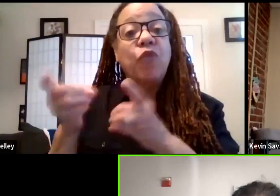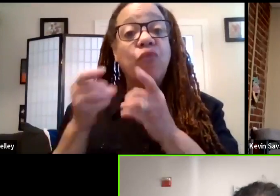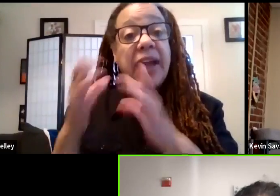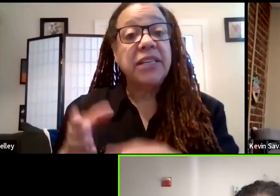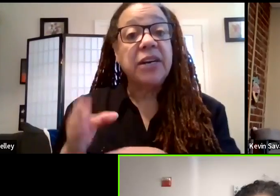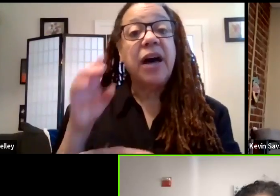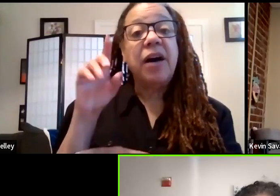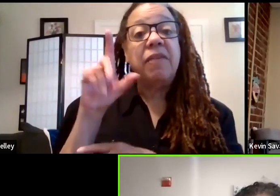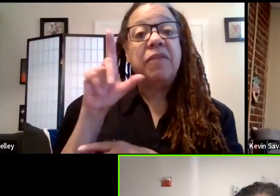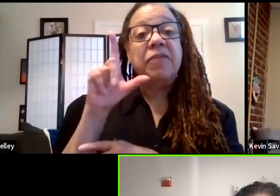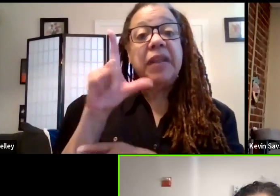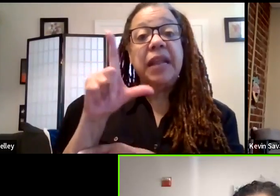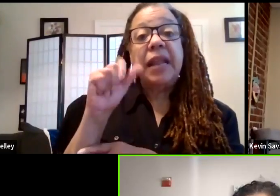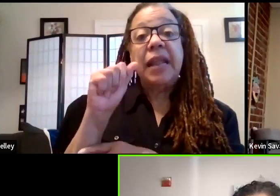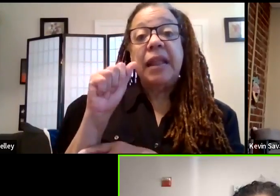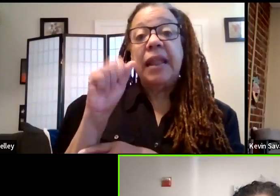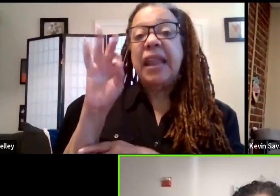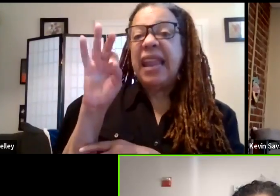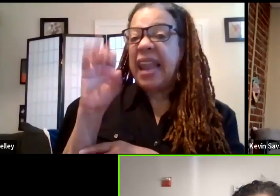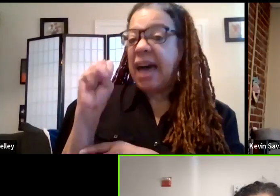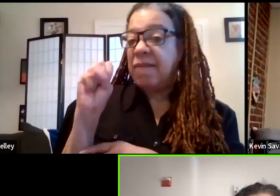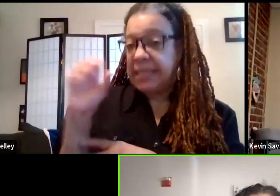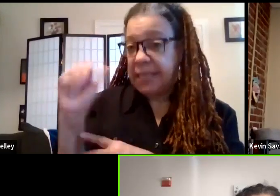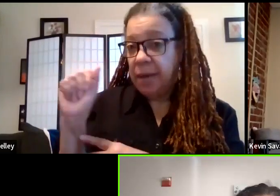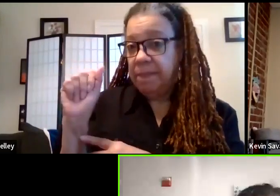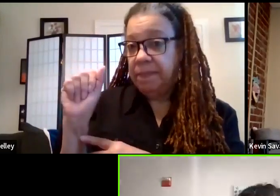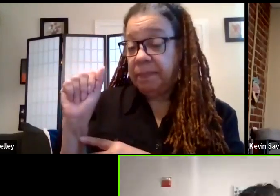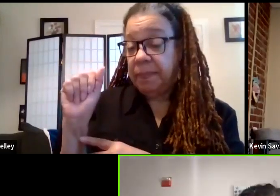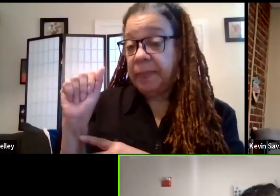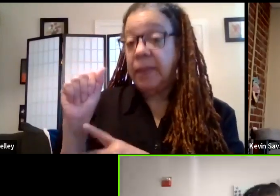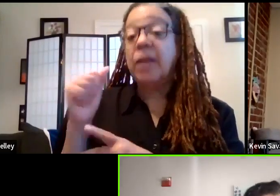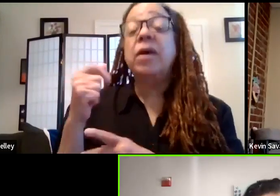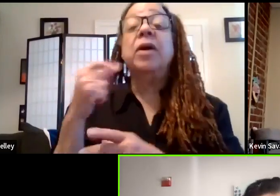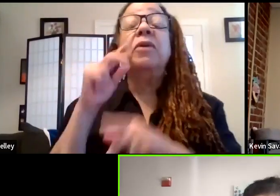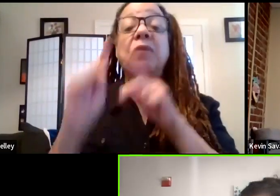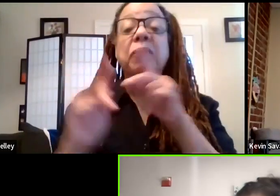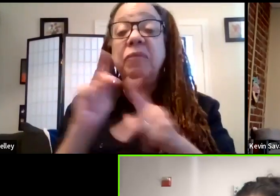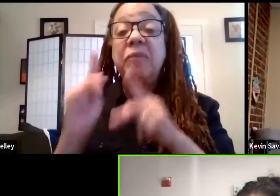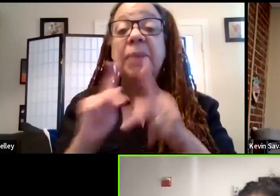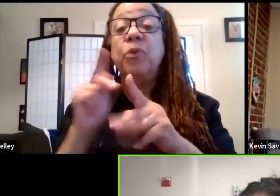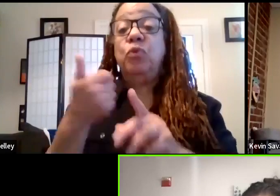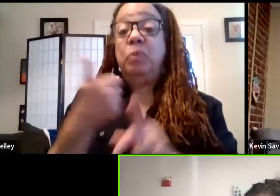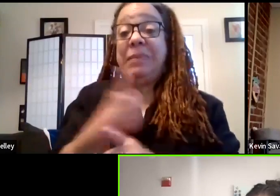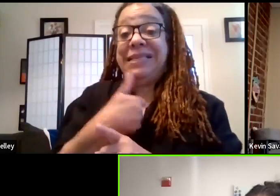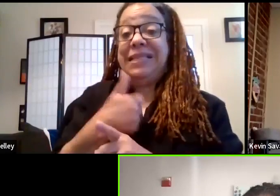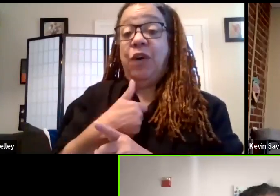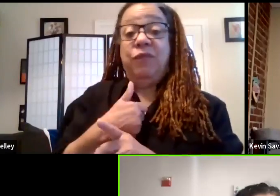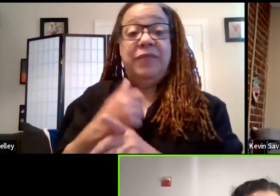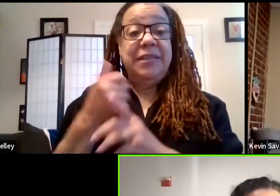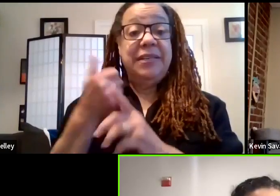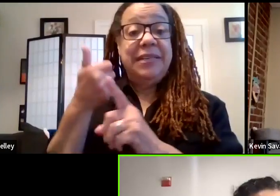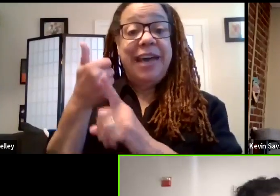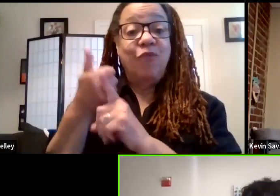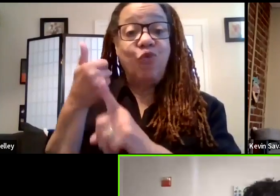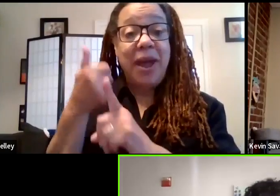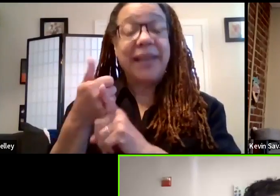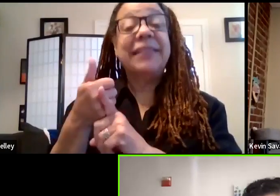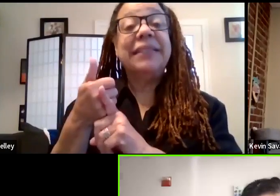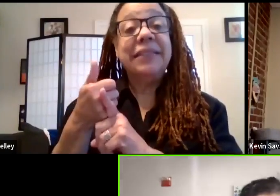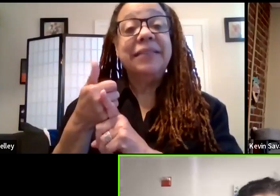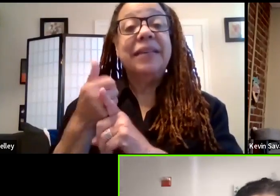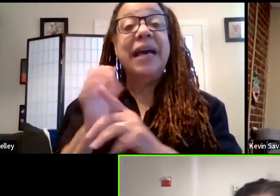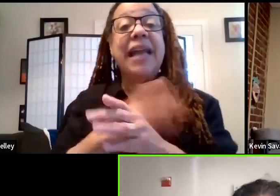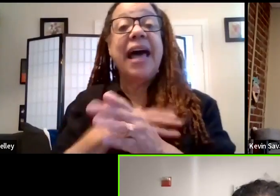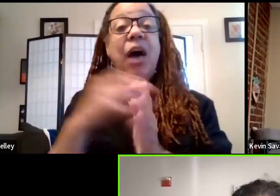and Advocacy for Good. So we provide brokerage services for folks who self-direct in our